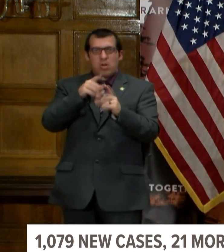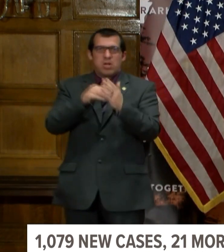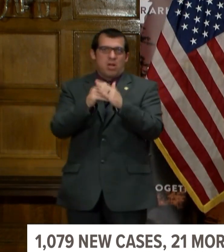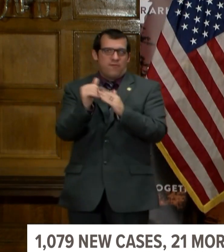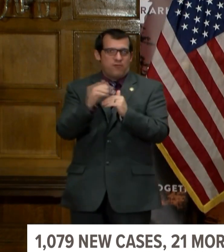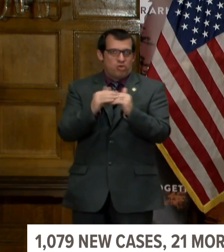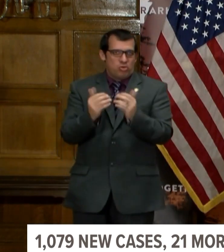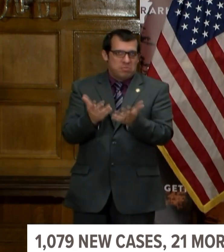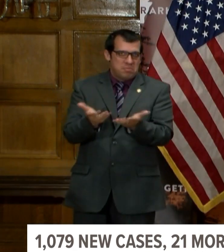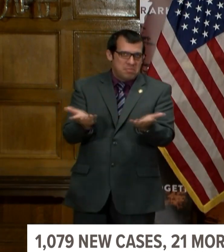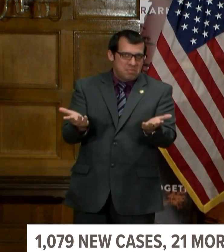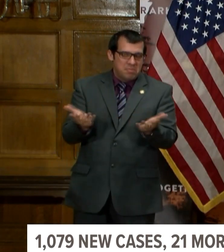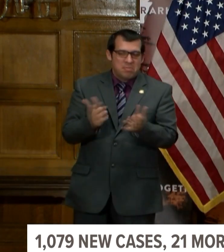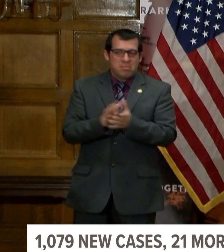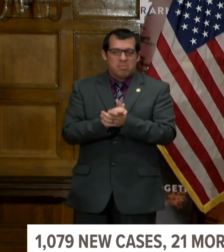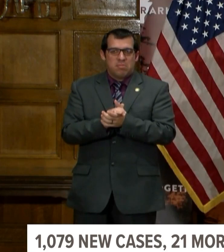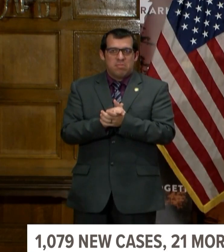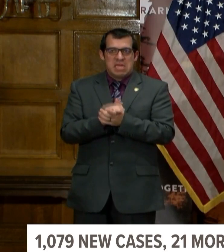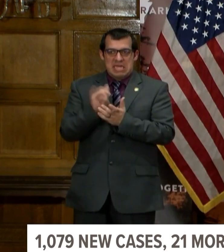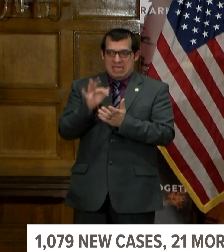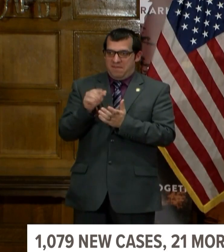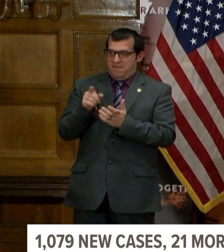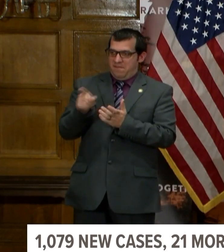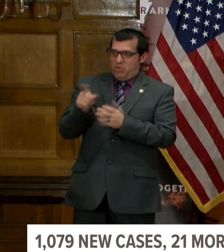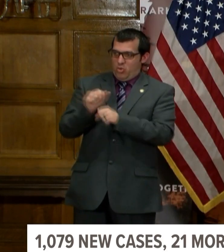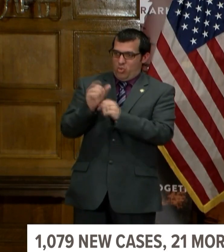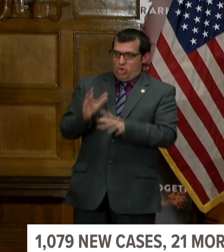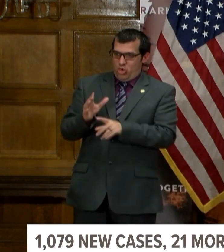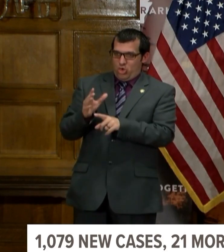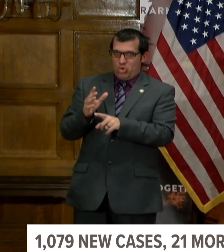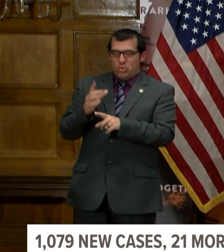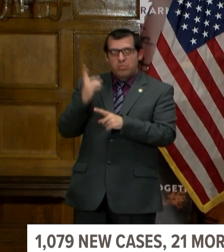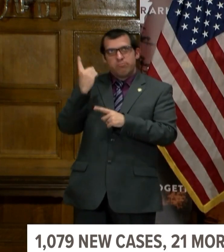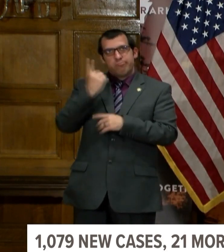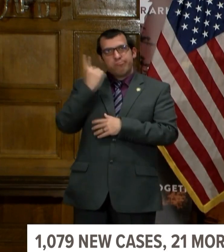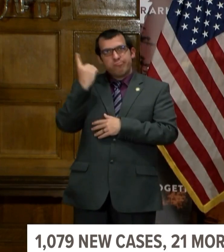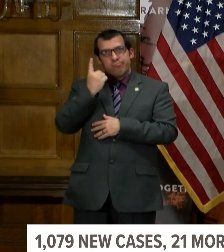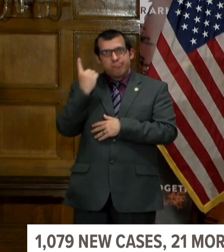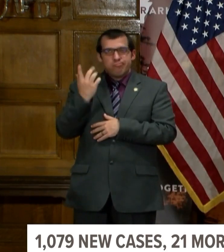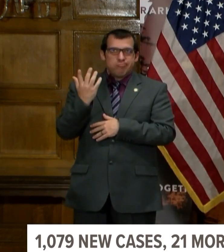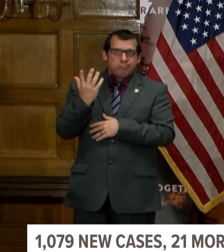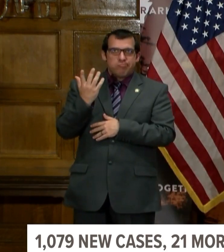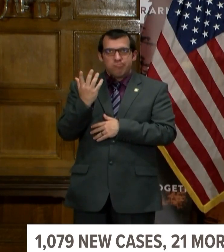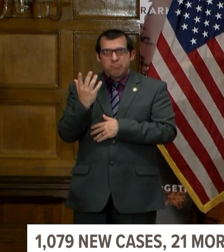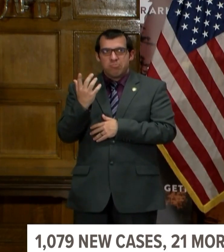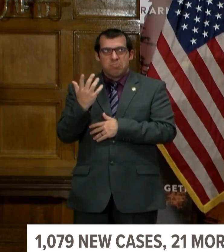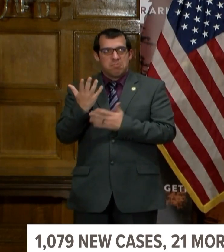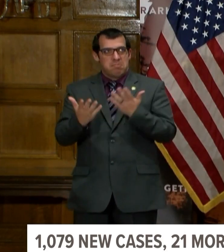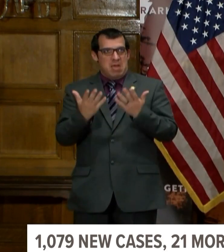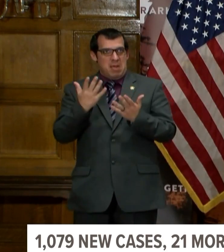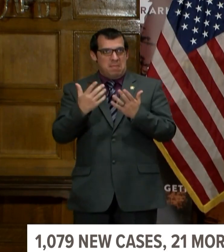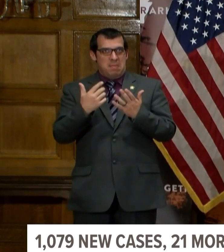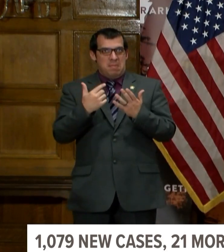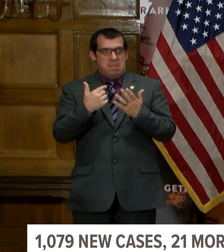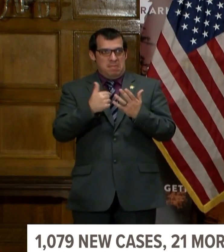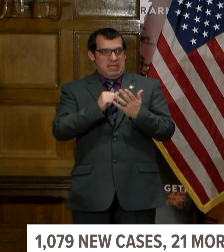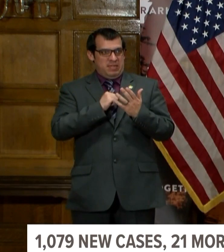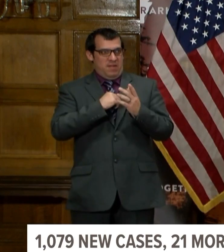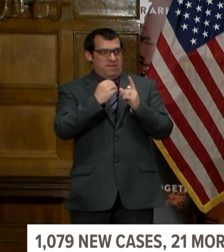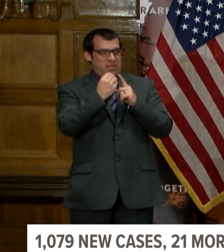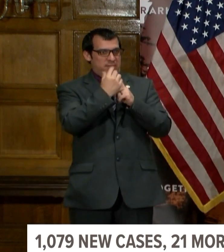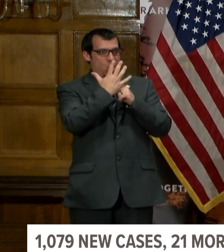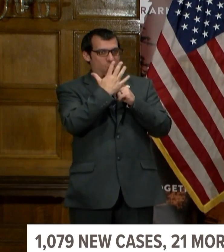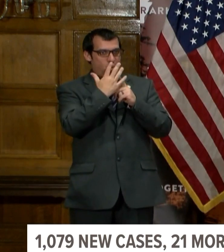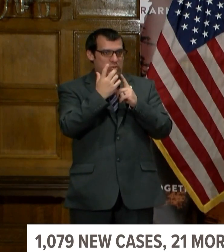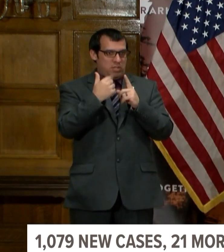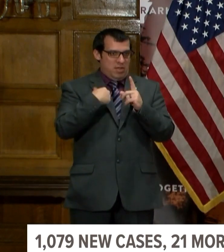matter of if a poll worker wonders, have I exposed myself to